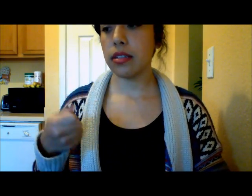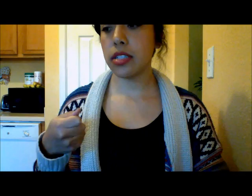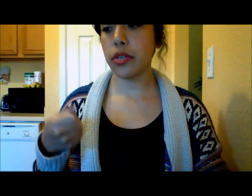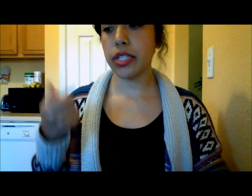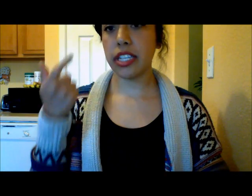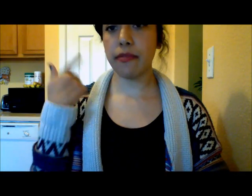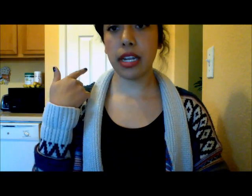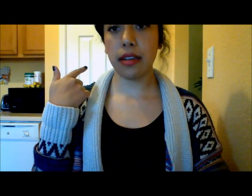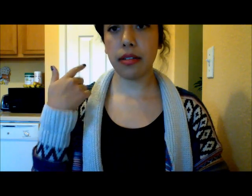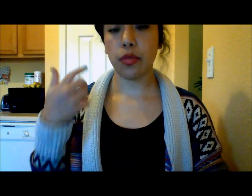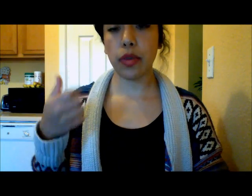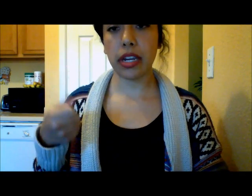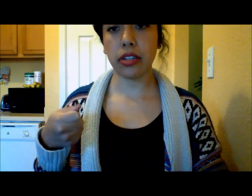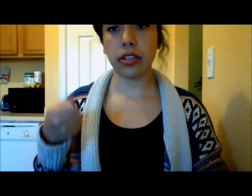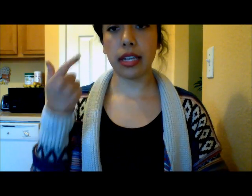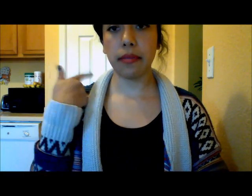To receive money regularly.